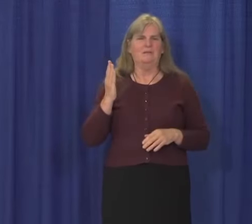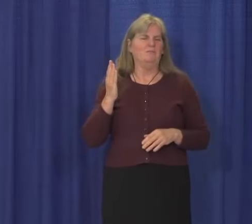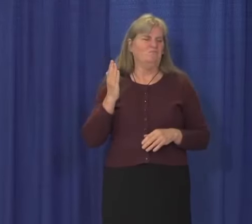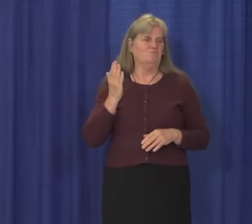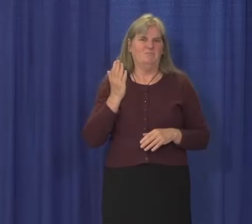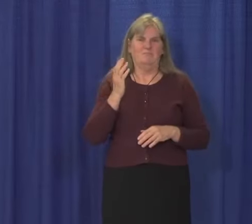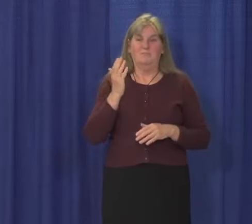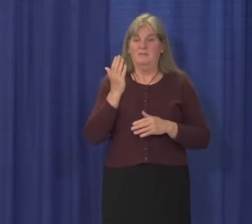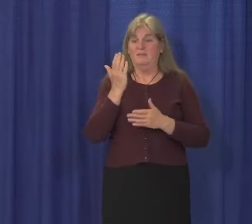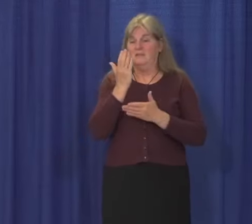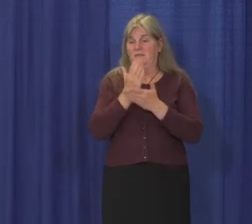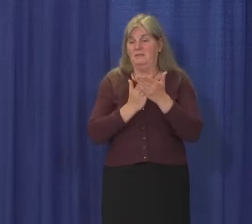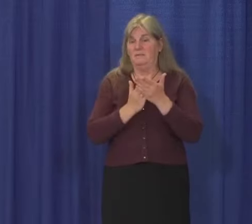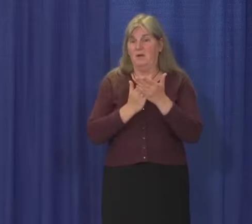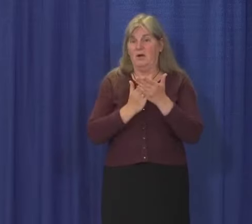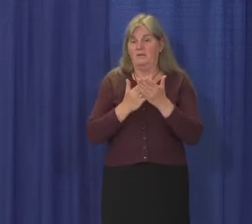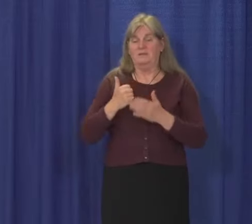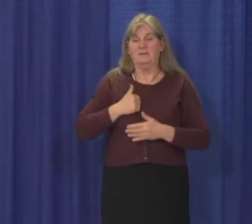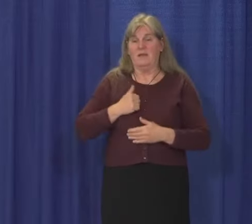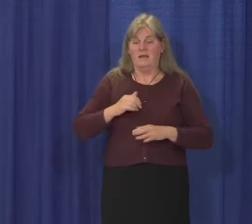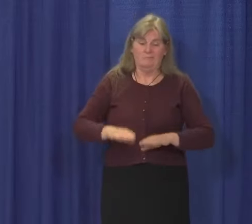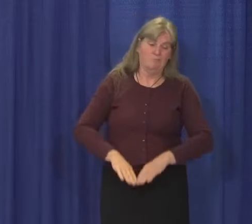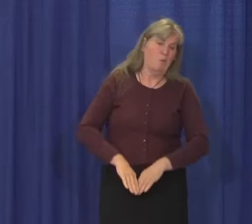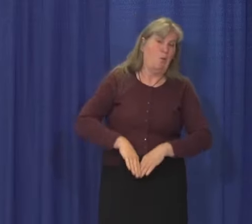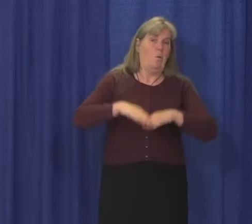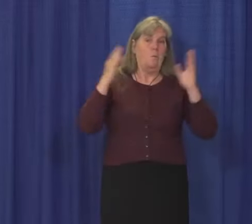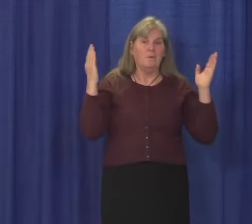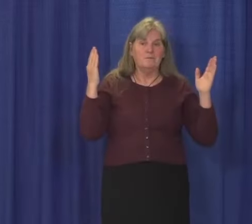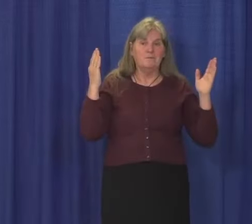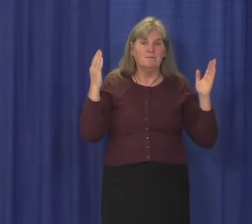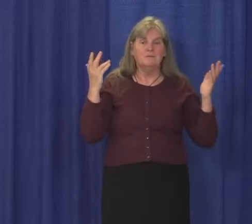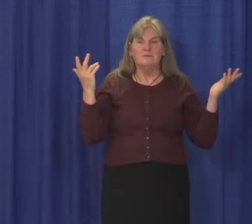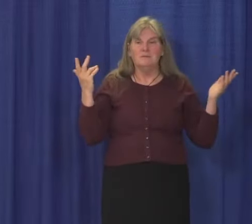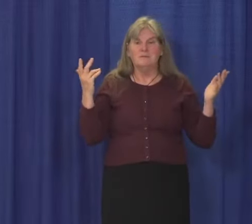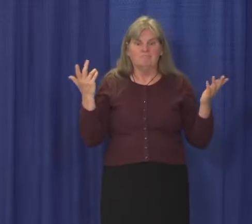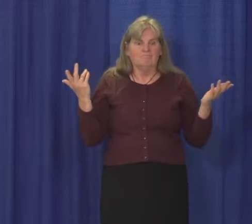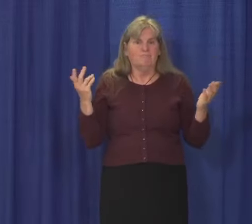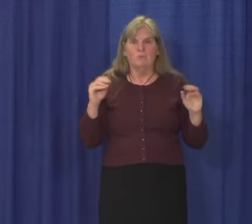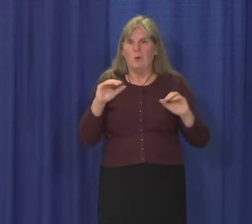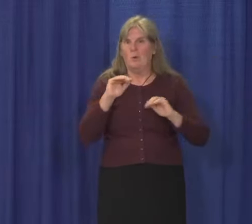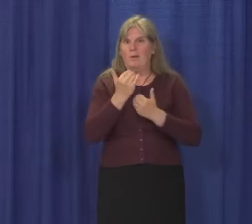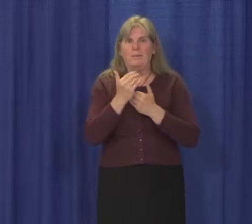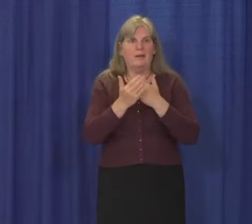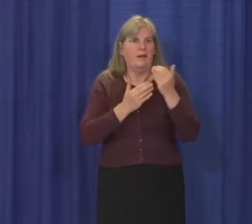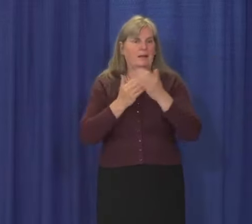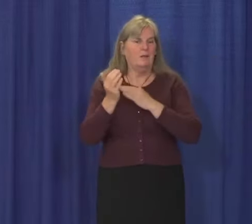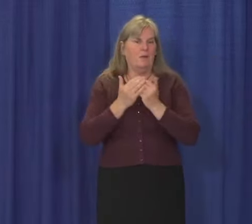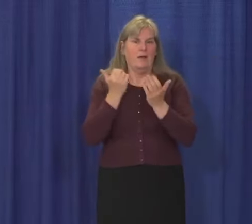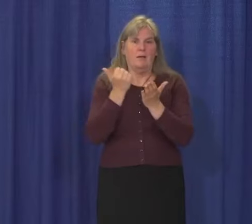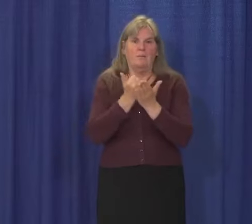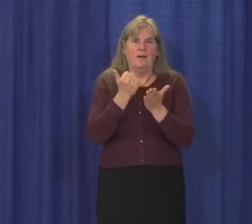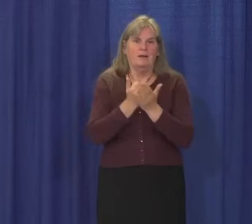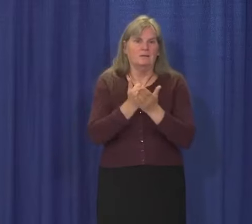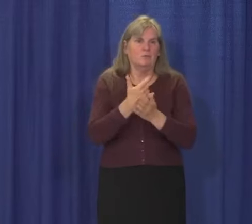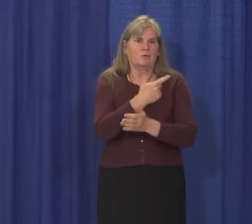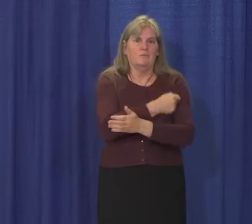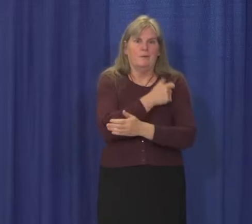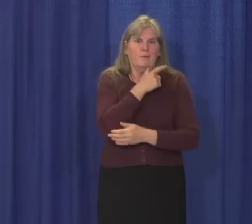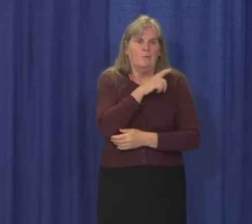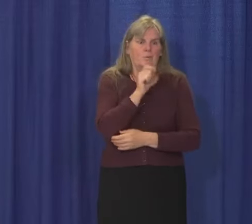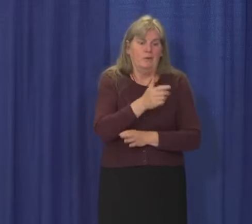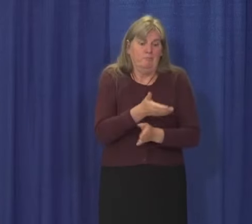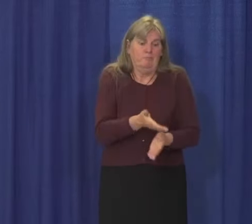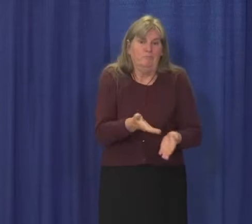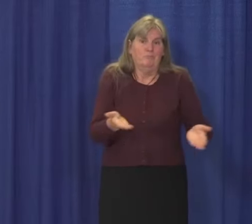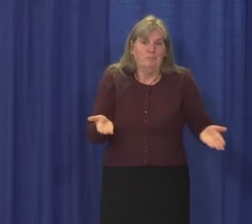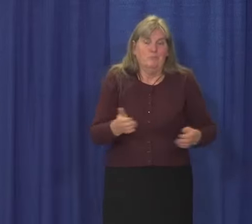of restrictions. We have a goal here as well to lift our restrictions as well. So in those cases, the concept of an internal passport will